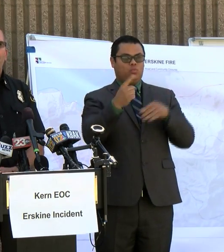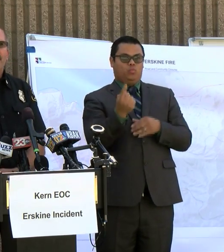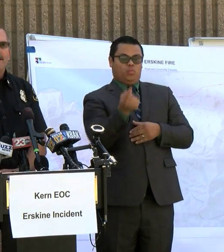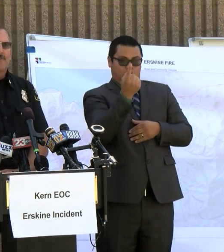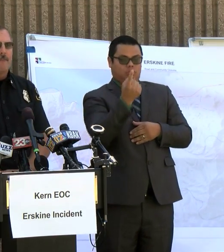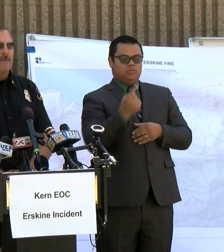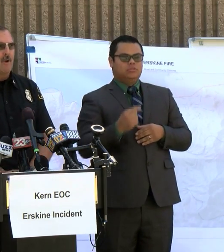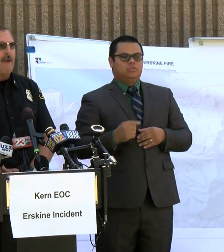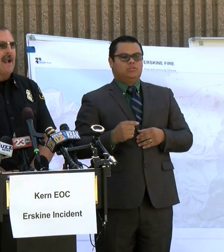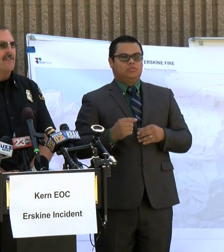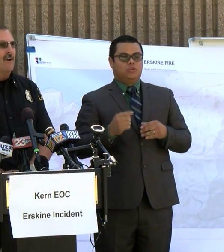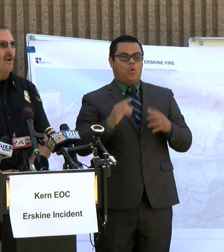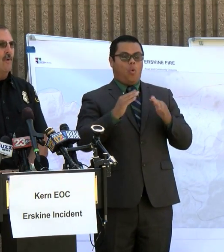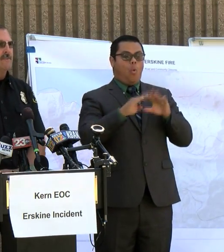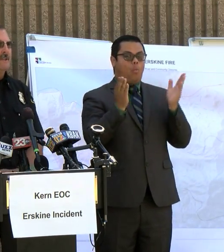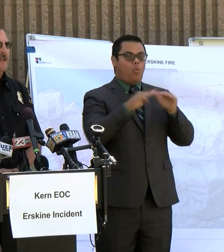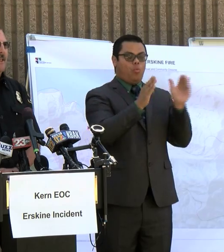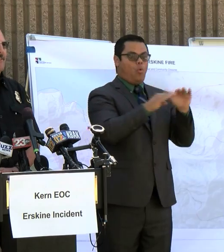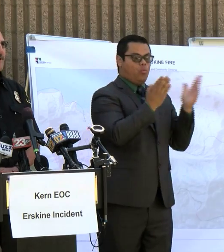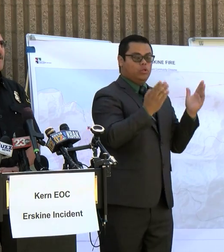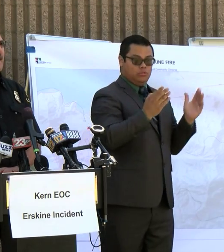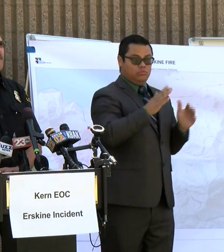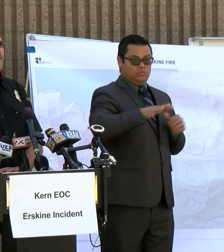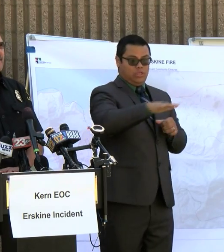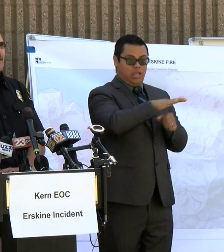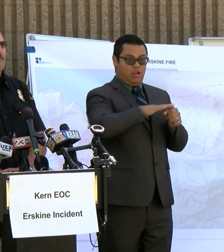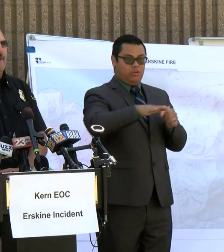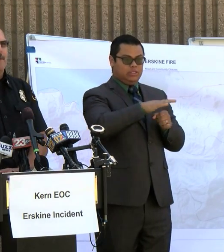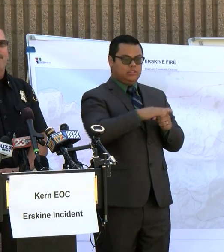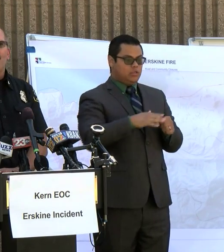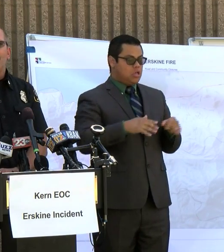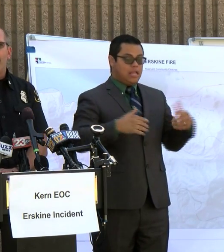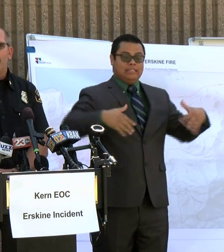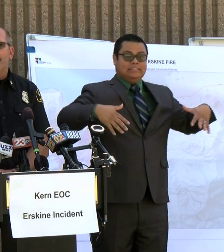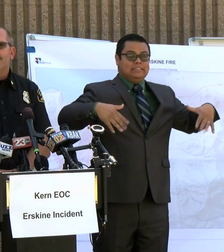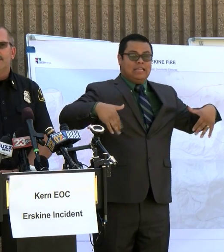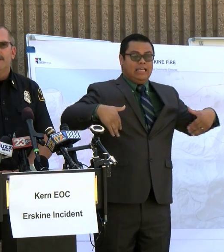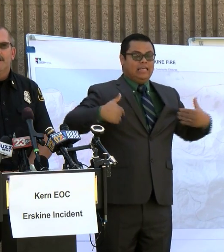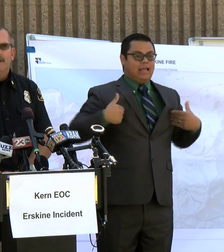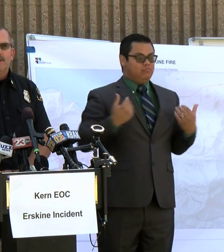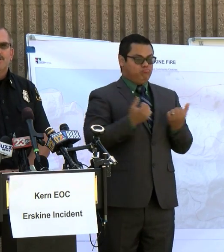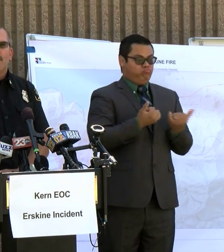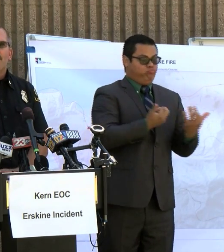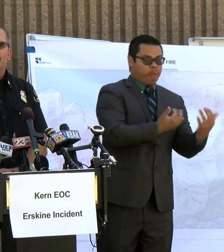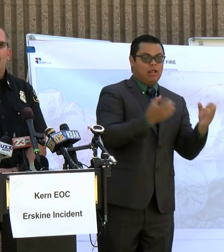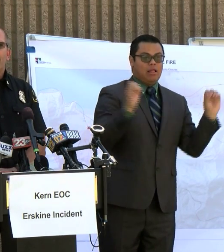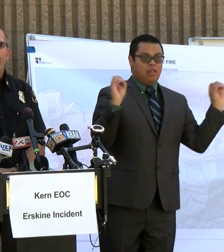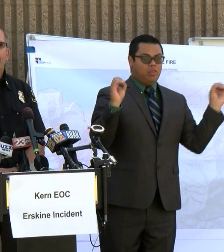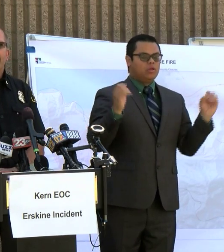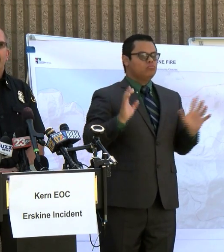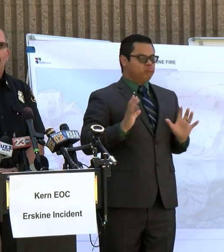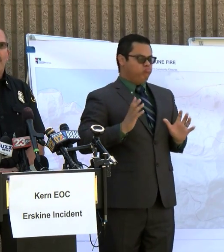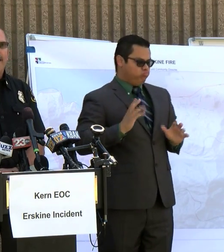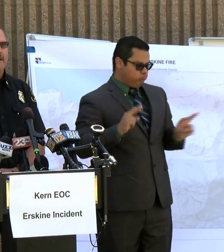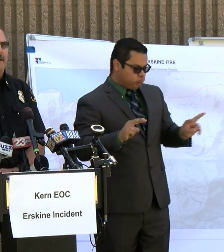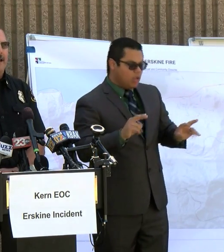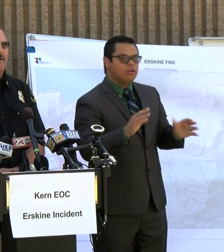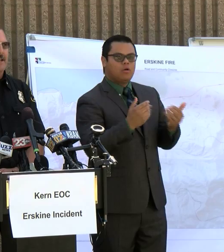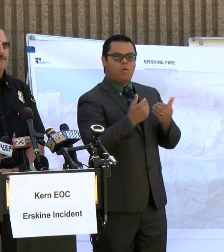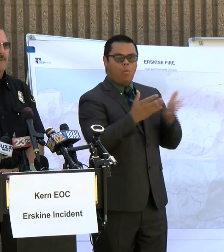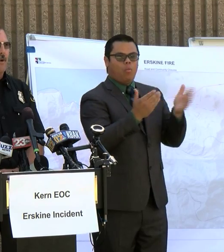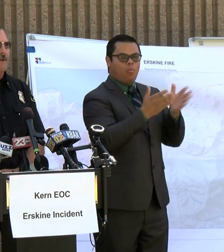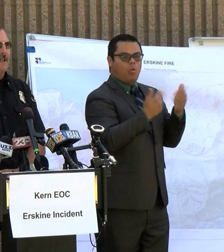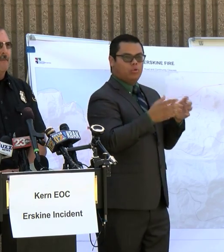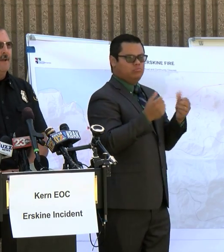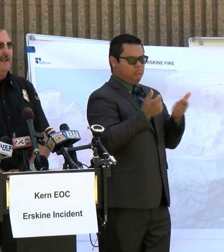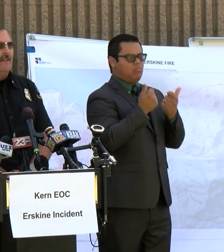those areas for people to go back in their homes that are not affected by burn damage. So we're doing that in wide